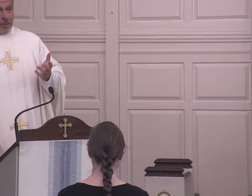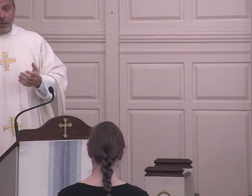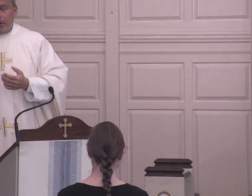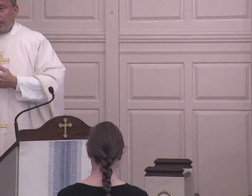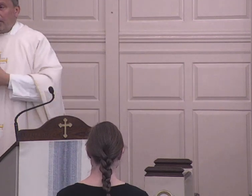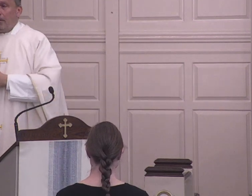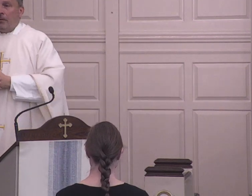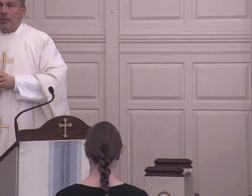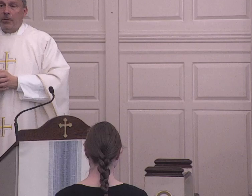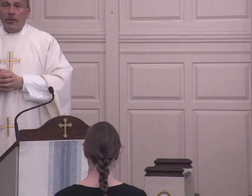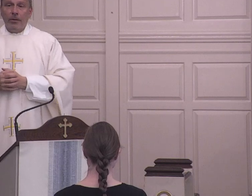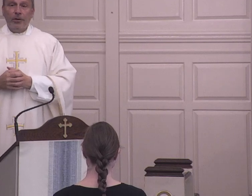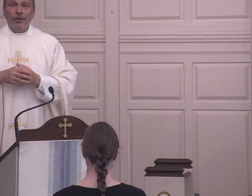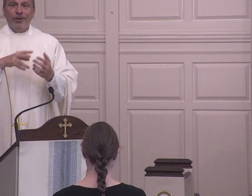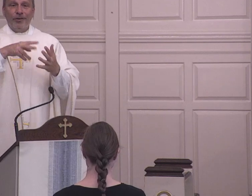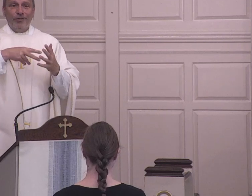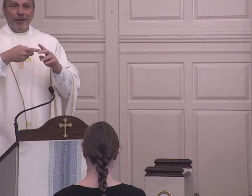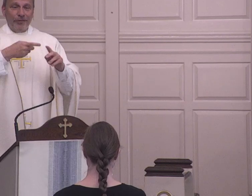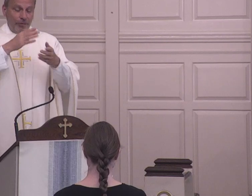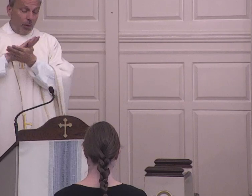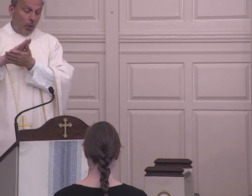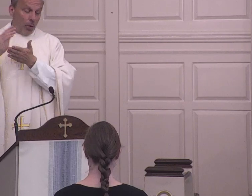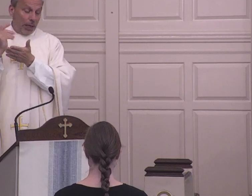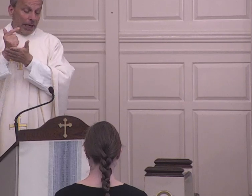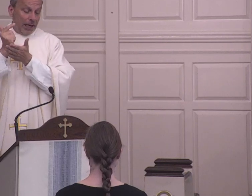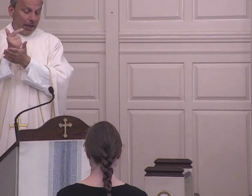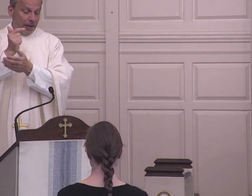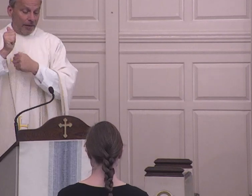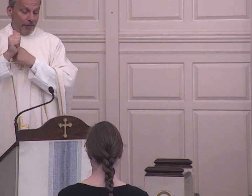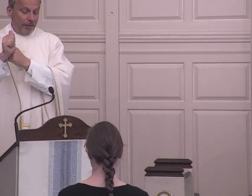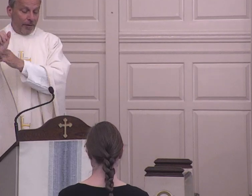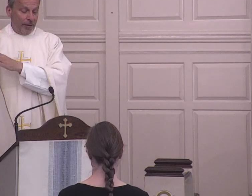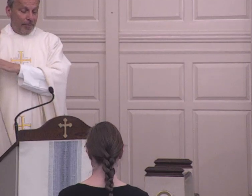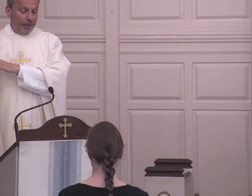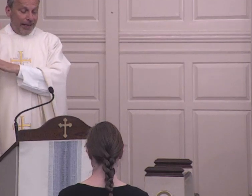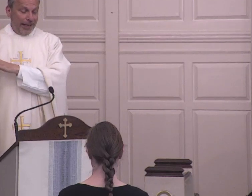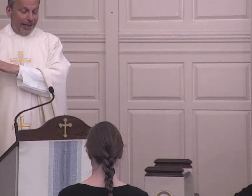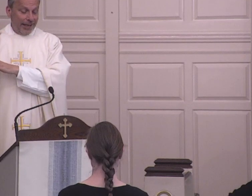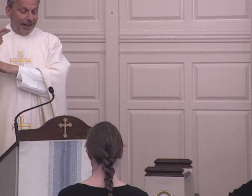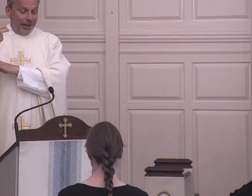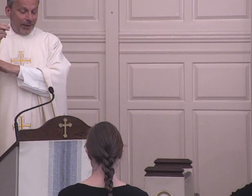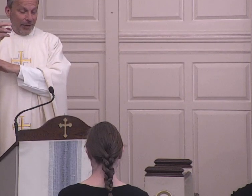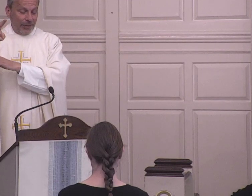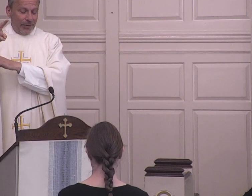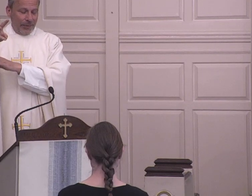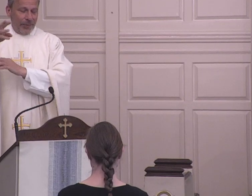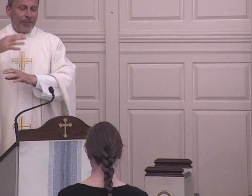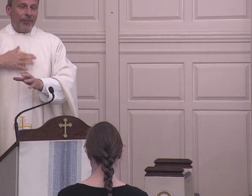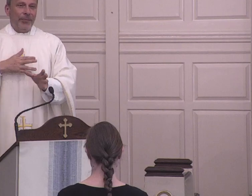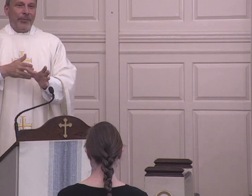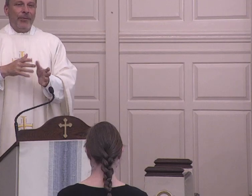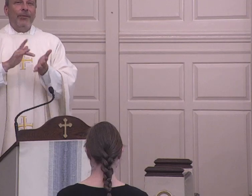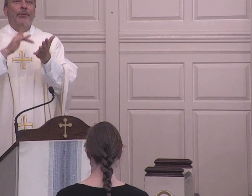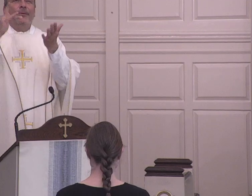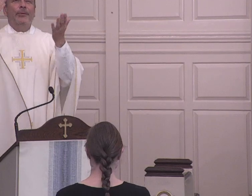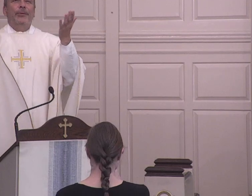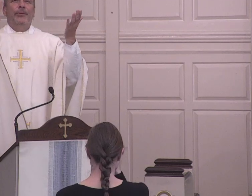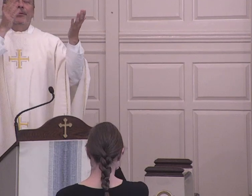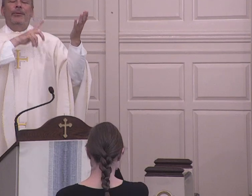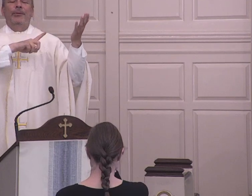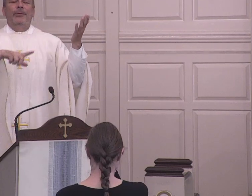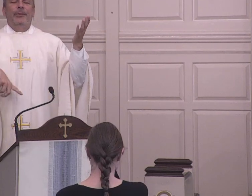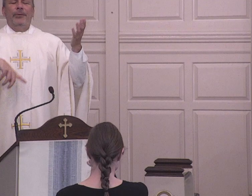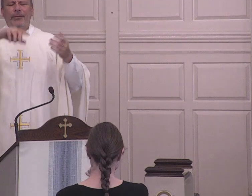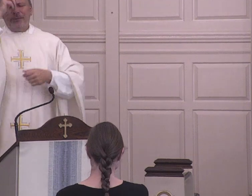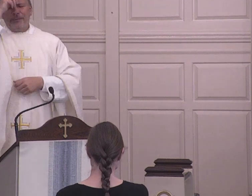The Lord be with you. And with the Spirit. A reading from the Holy Gospel according to Matthew. Glory